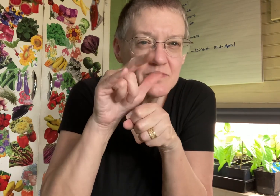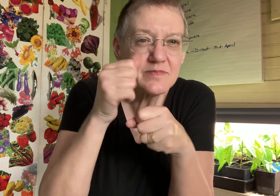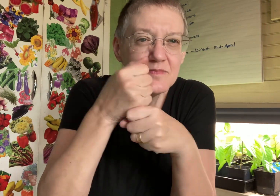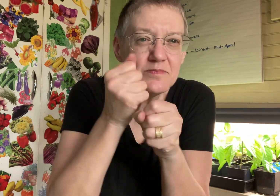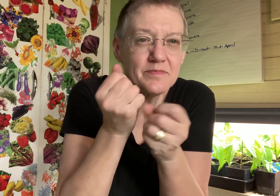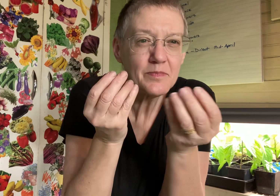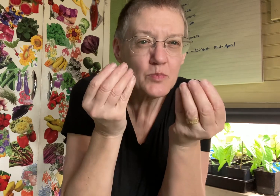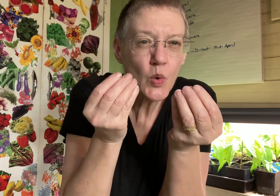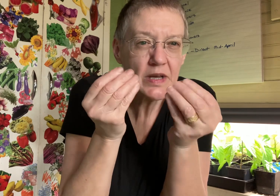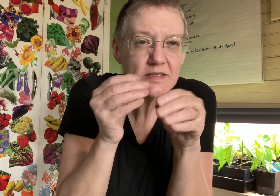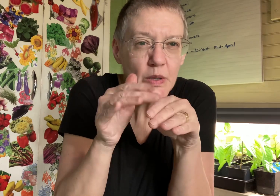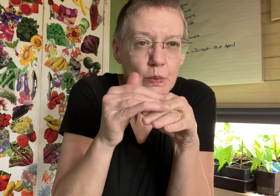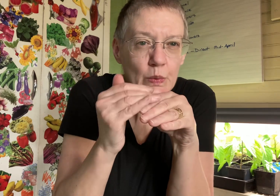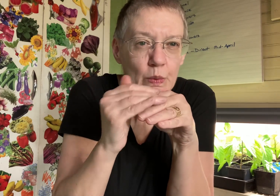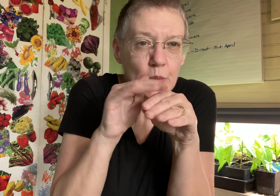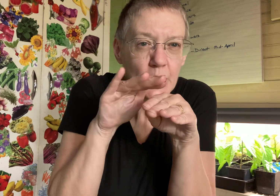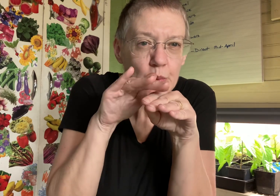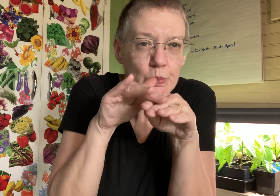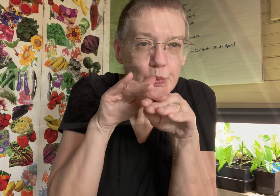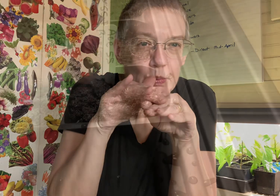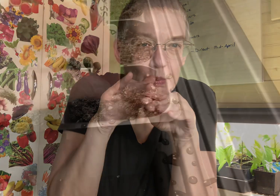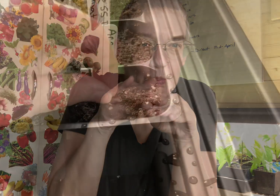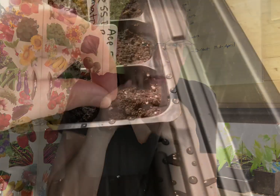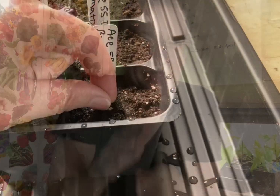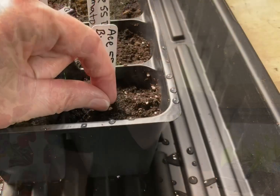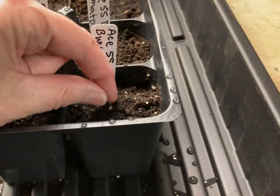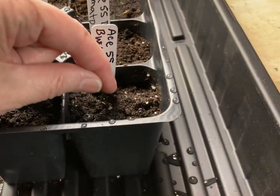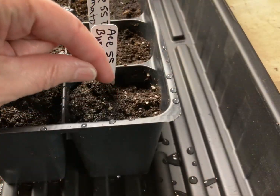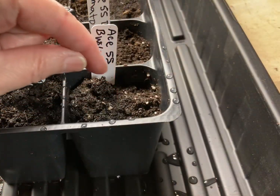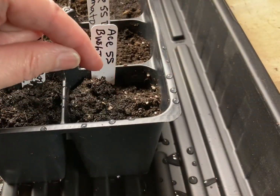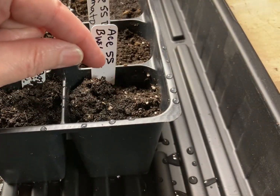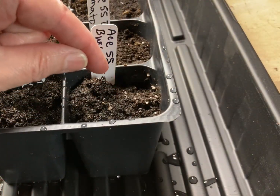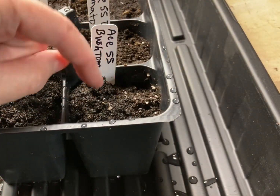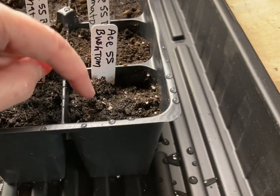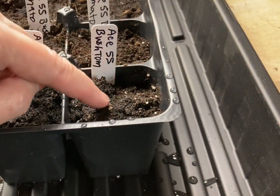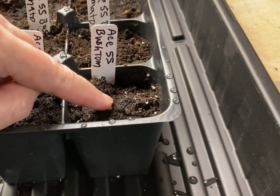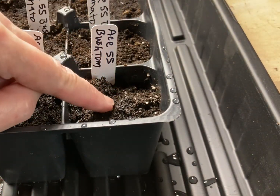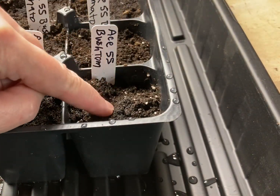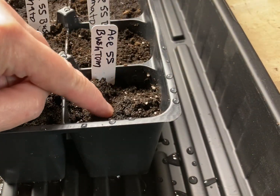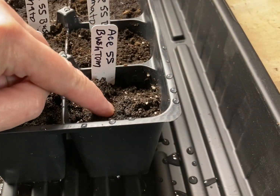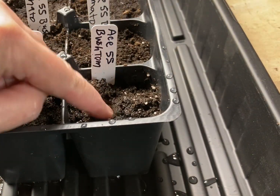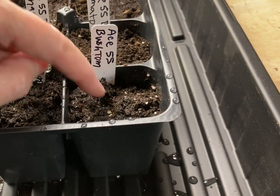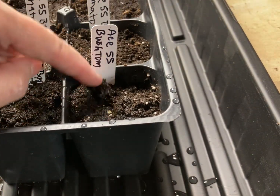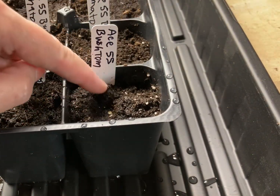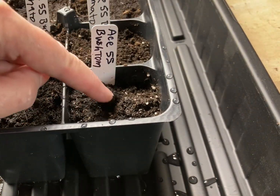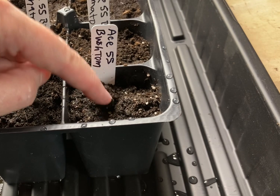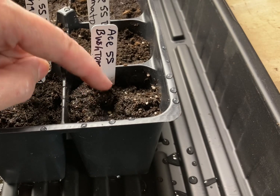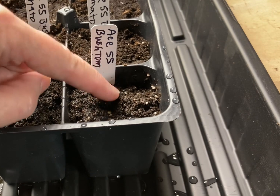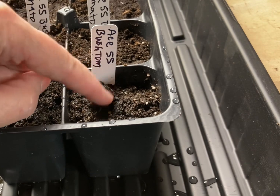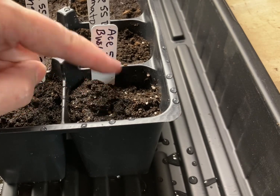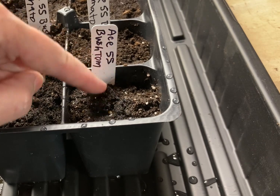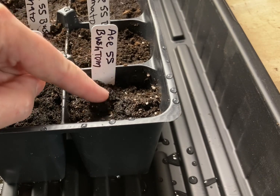and then just cover them with enough soil to keep them moist. Pat them down.